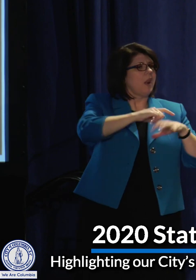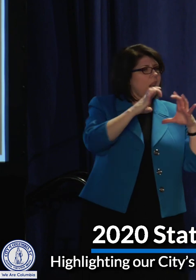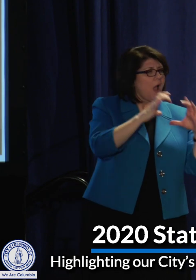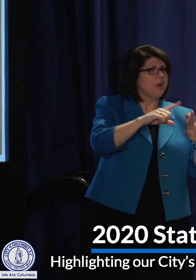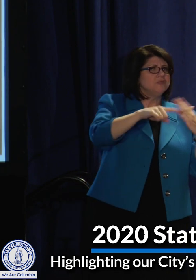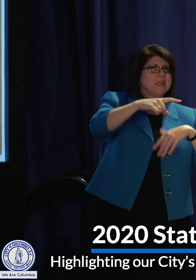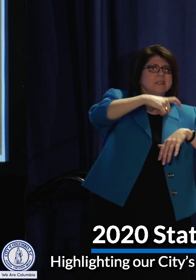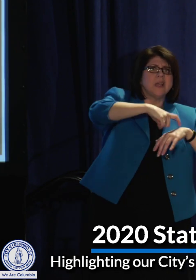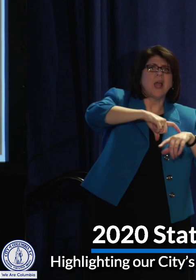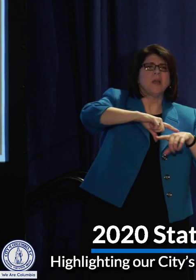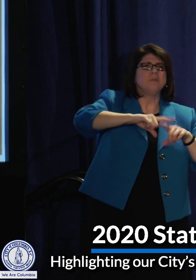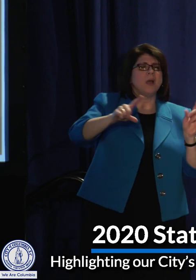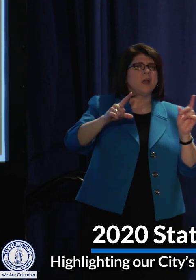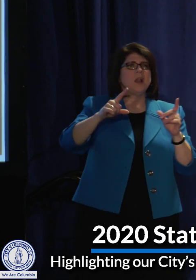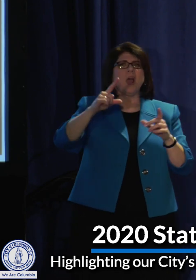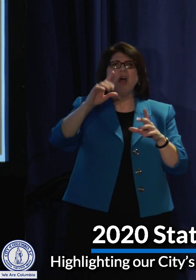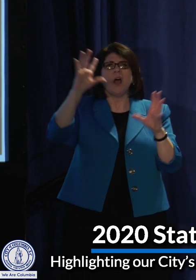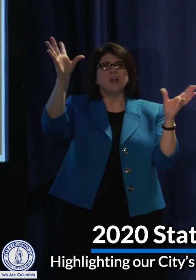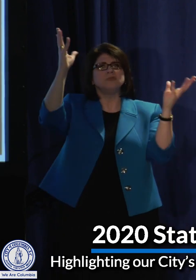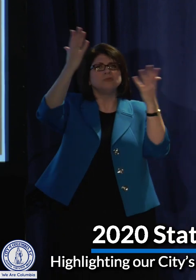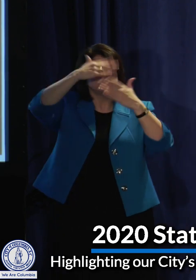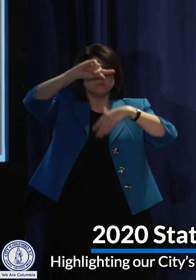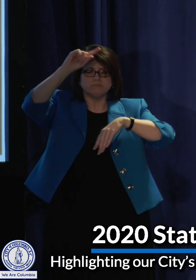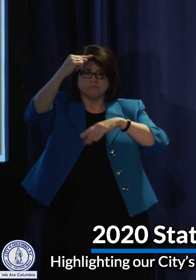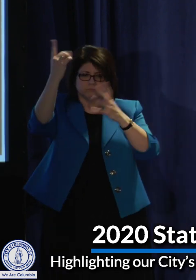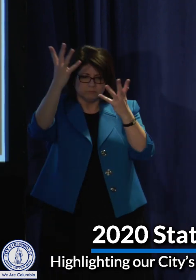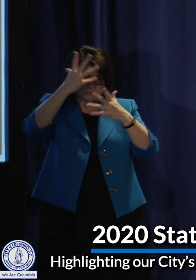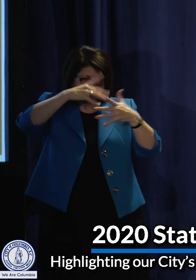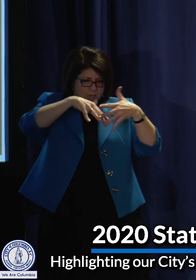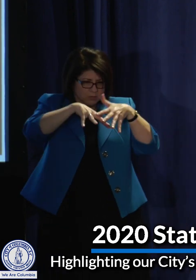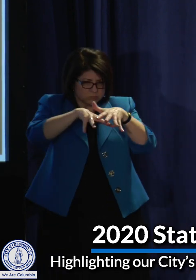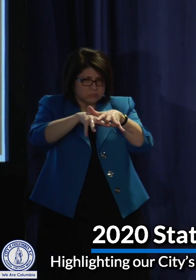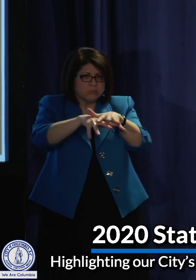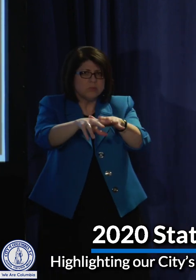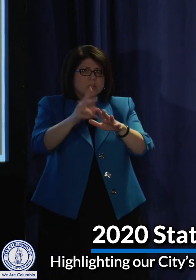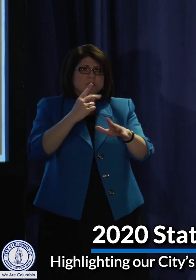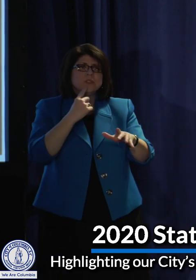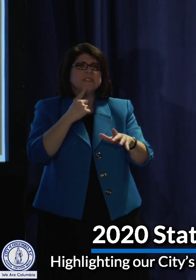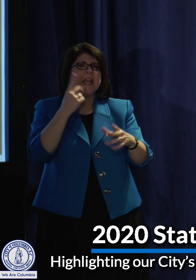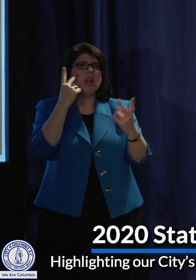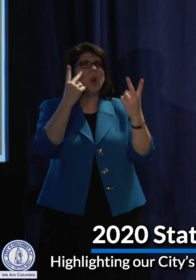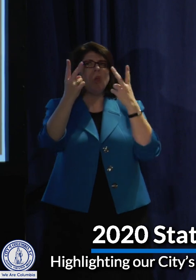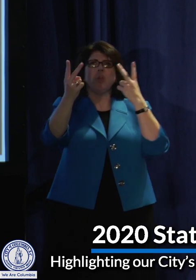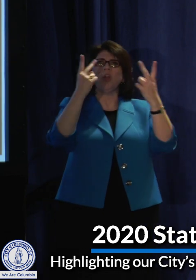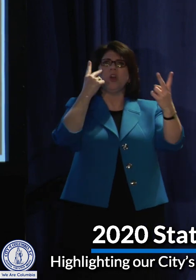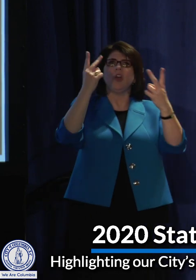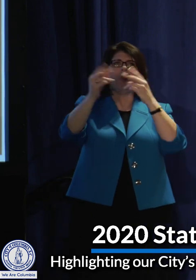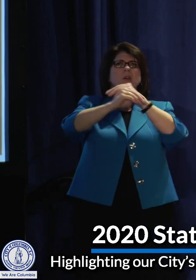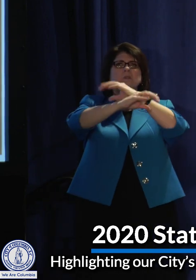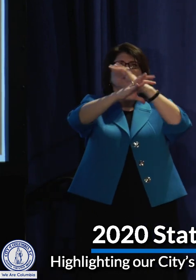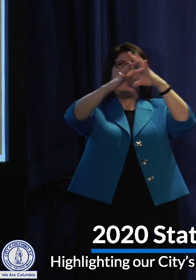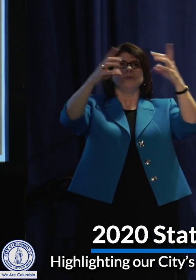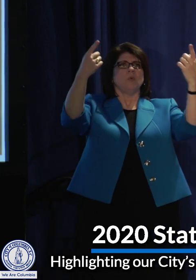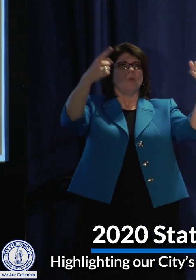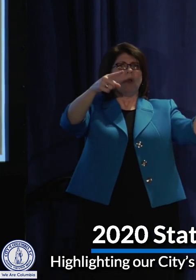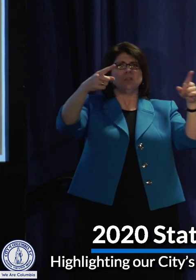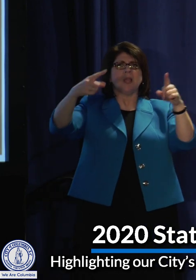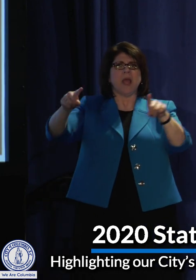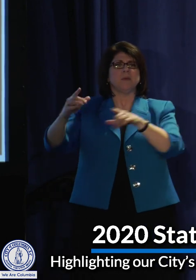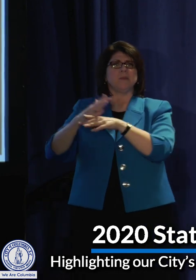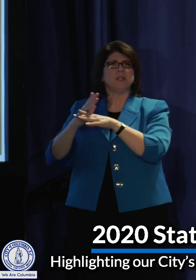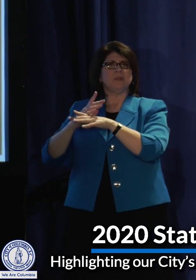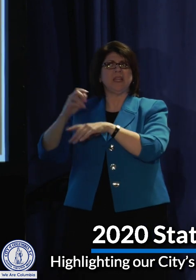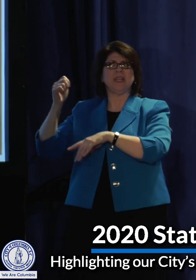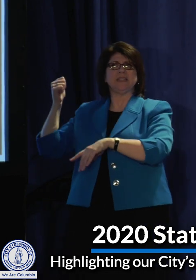bridge over the ripples of the river, to say, look at what all has happened between there